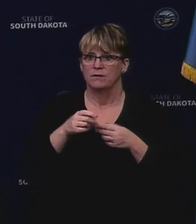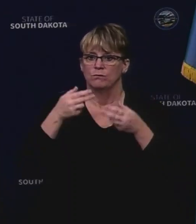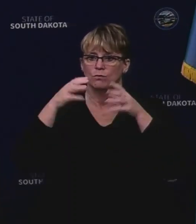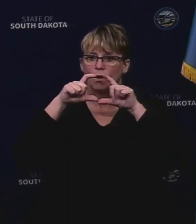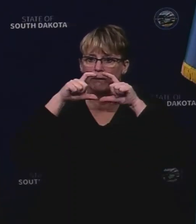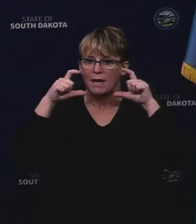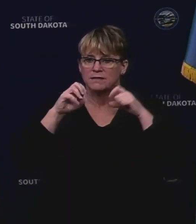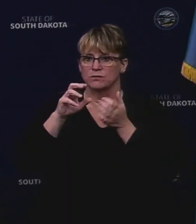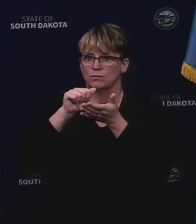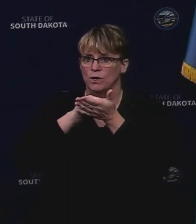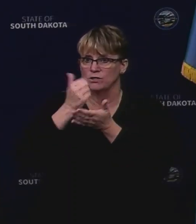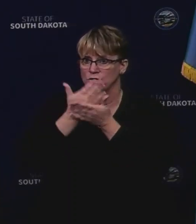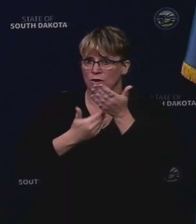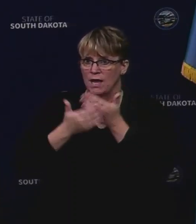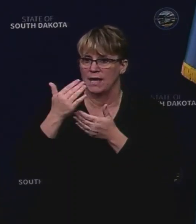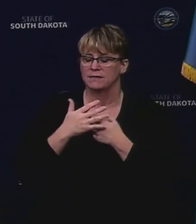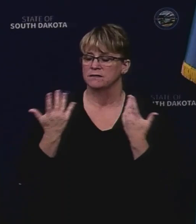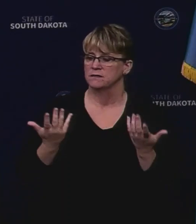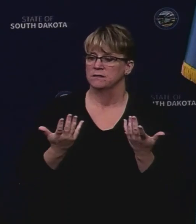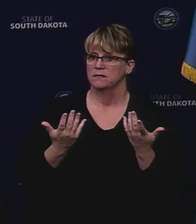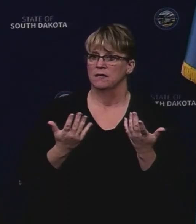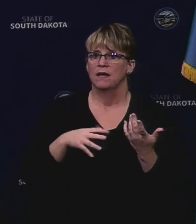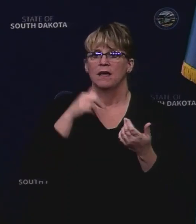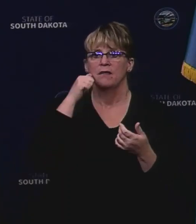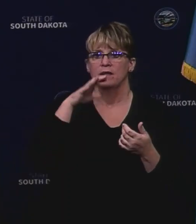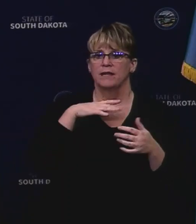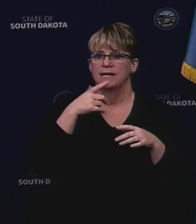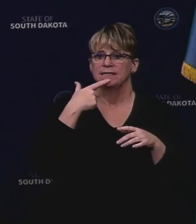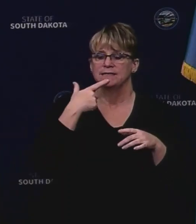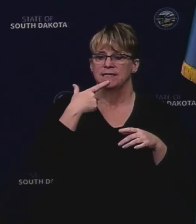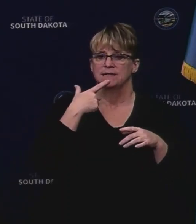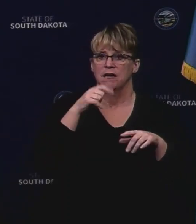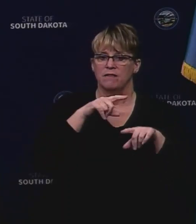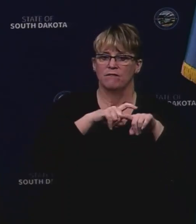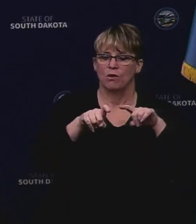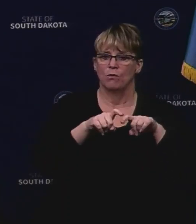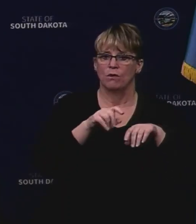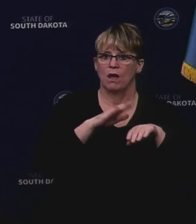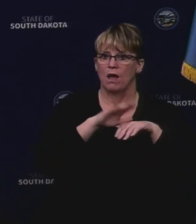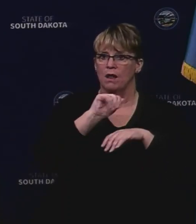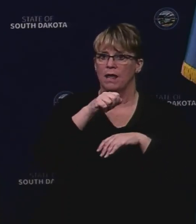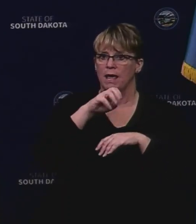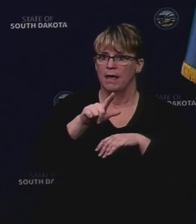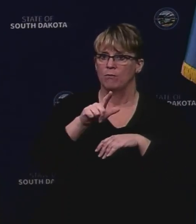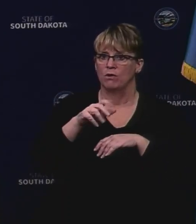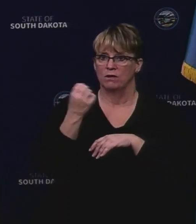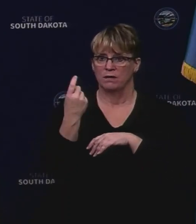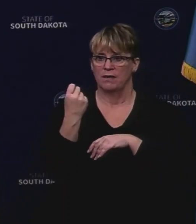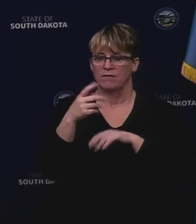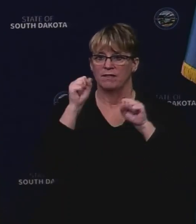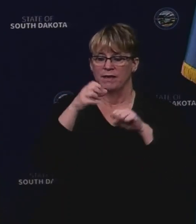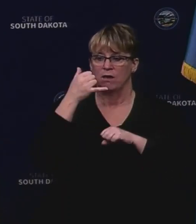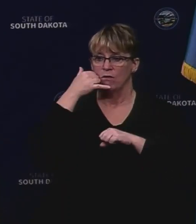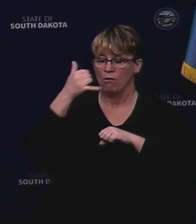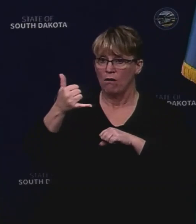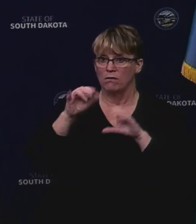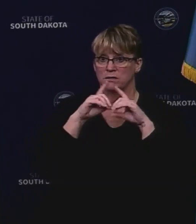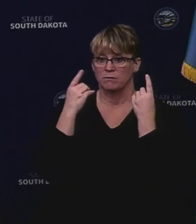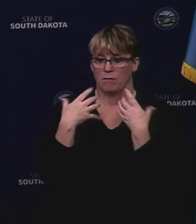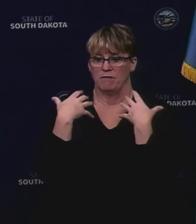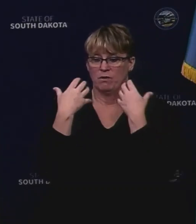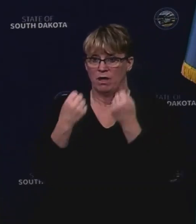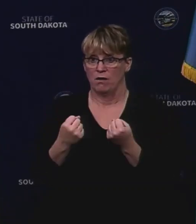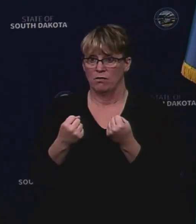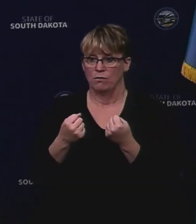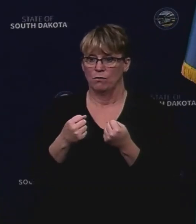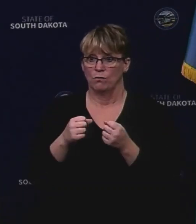hands. Okay. Governor mentioned that on April 11th, that they could call anonymously and the Department of Health would look